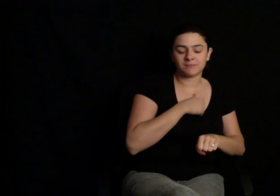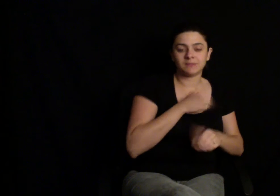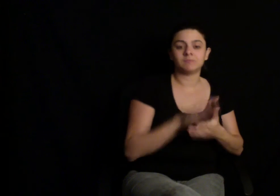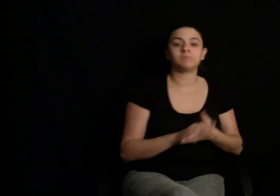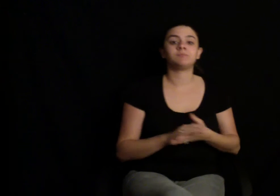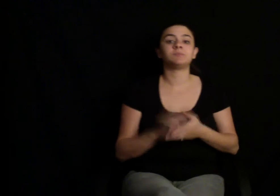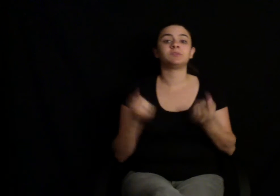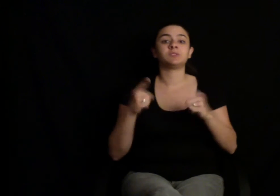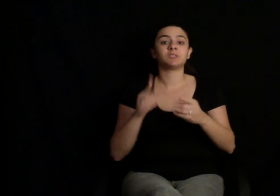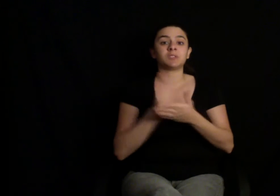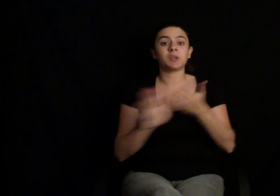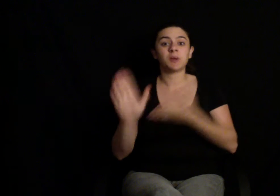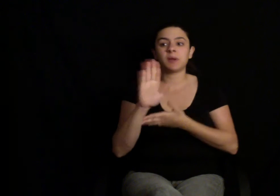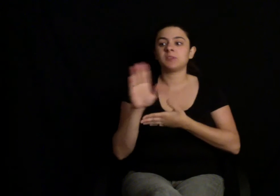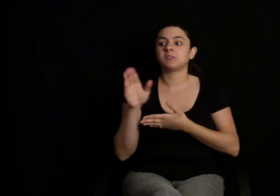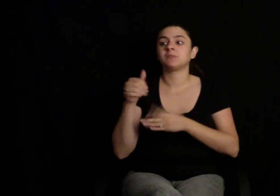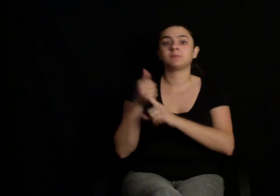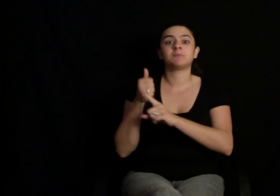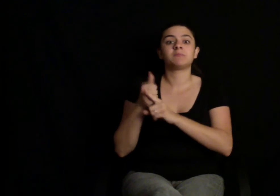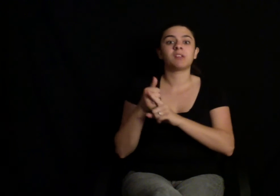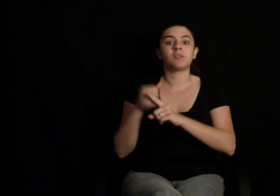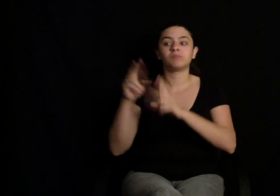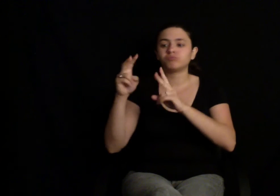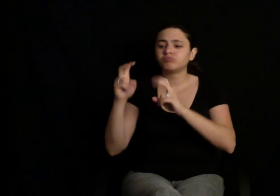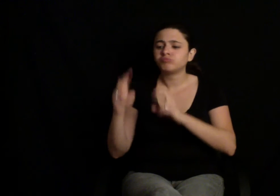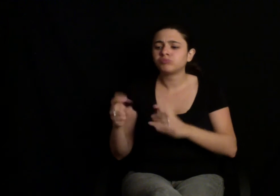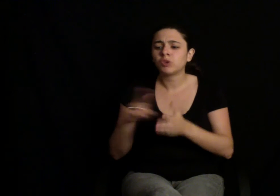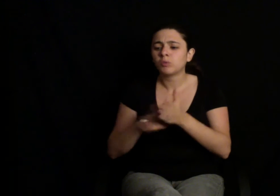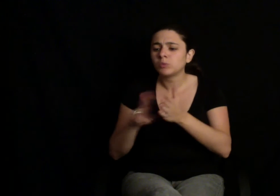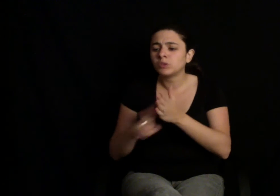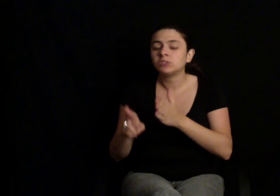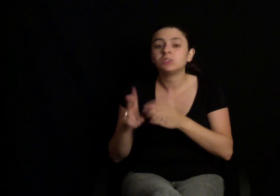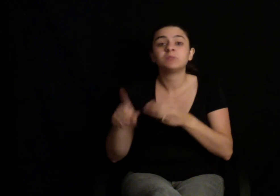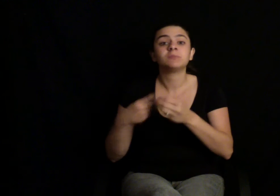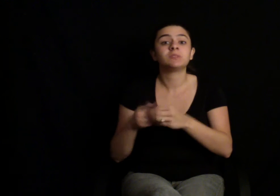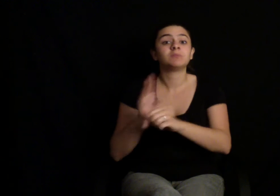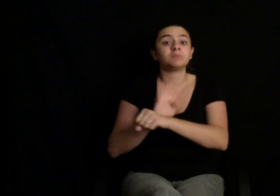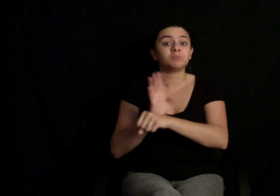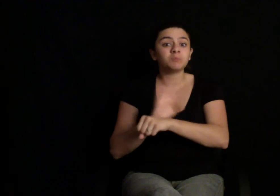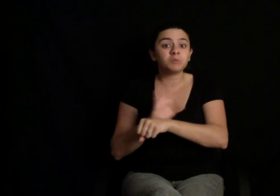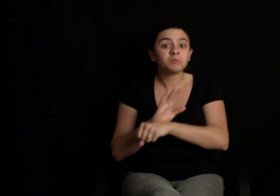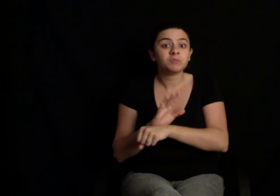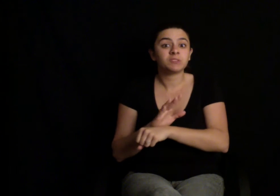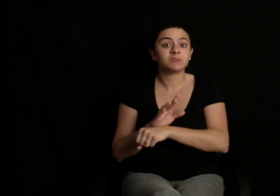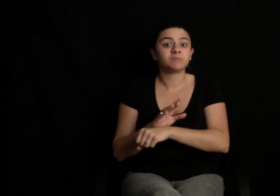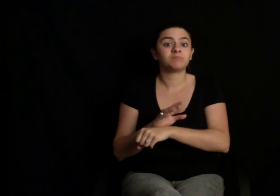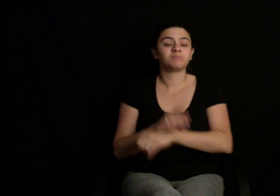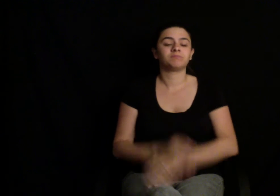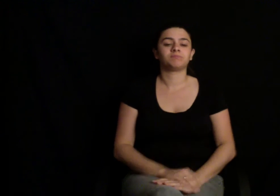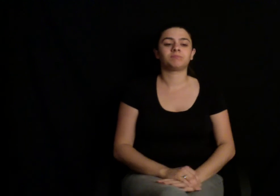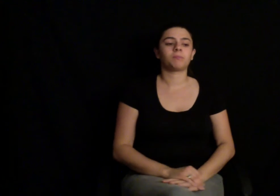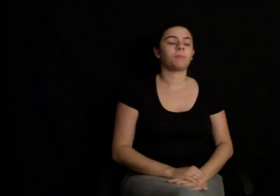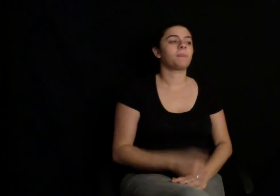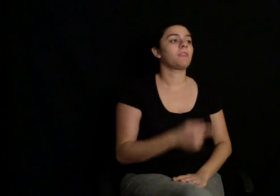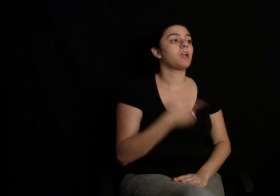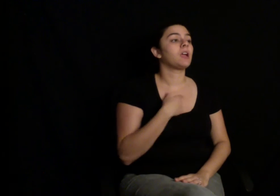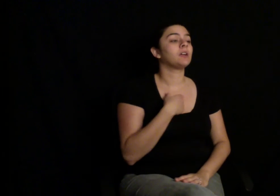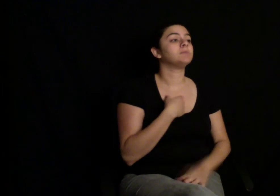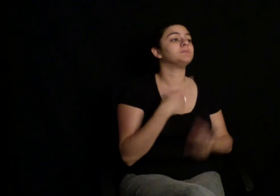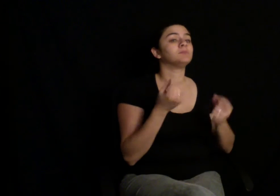industry, which ended up leading him to an internship at a local casting director's office. I did an internship for a company called Monster Casting. I was a